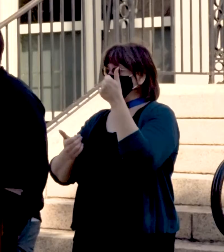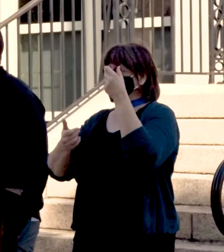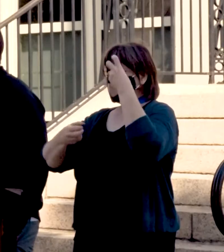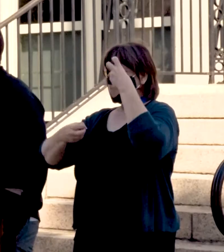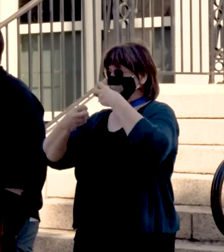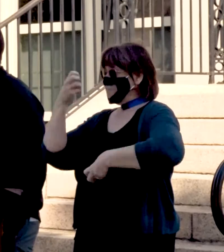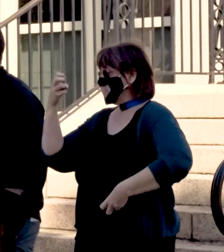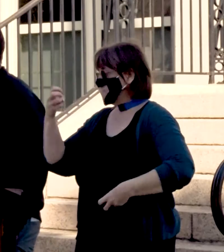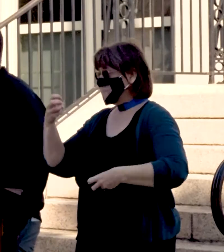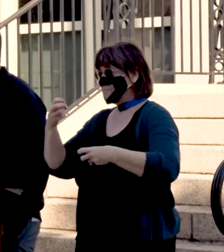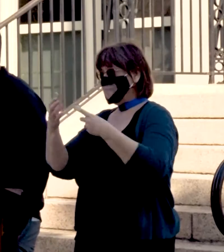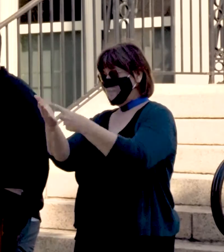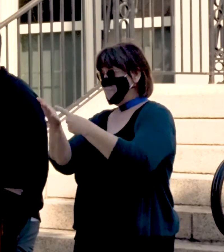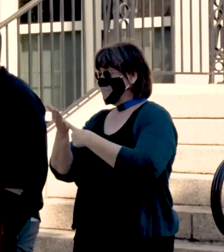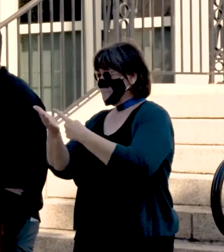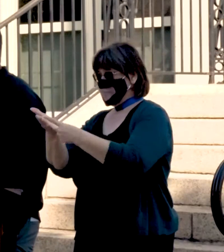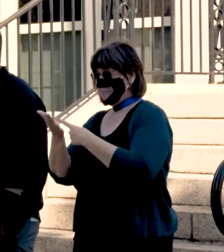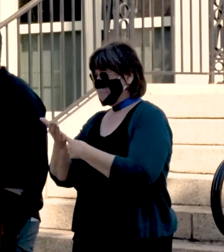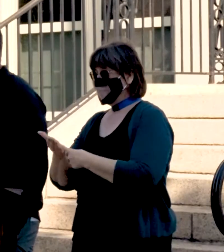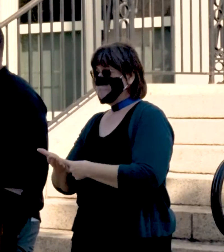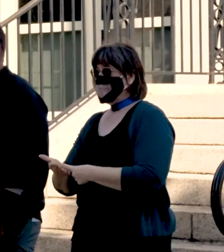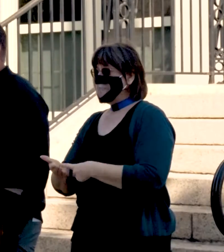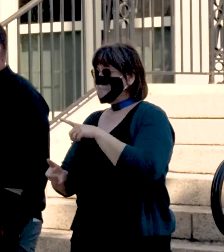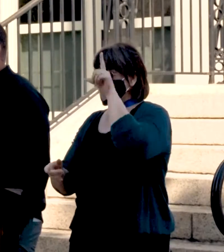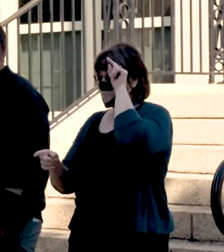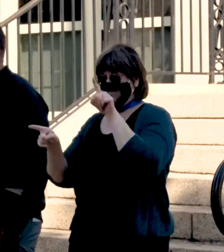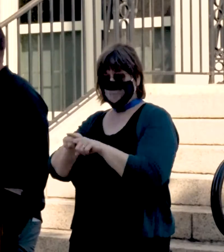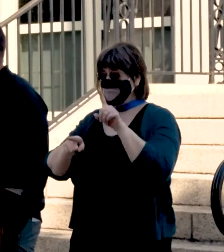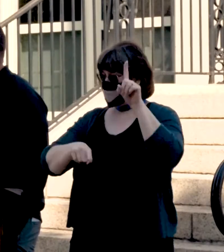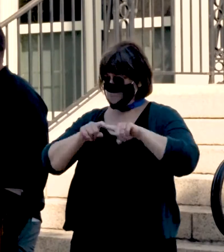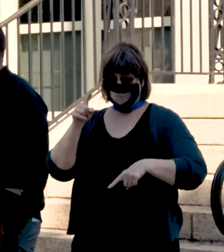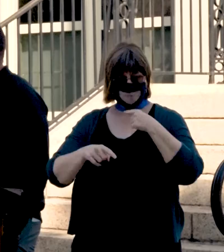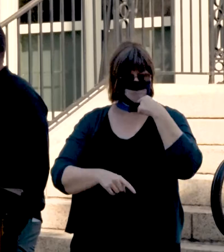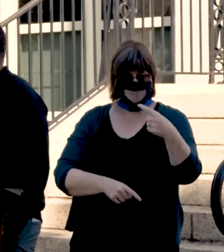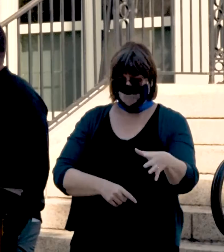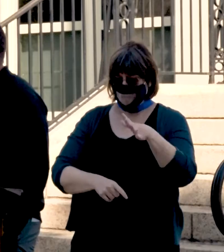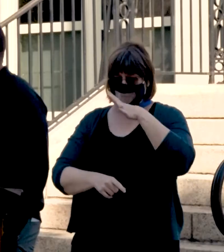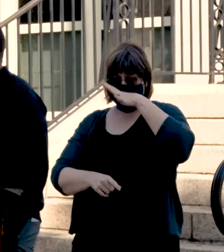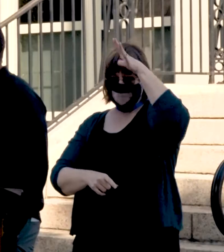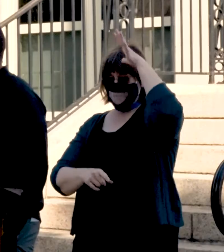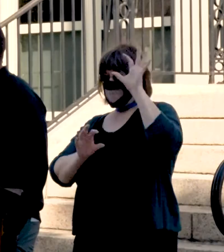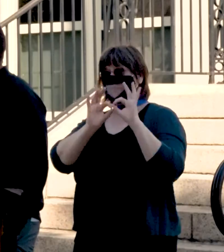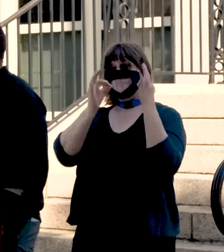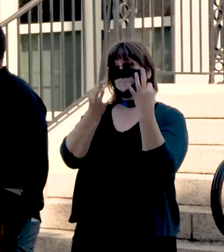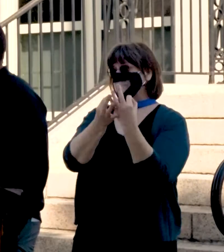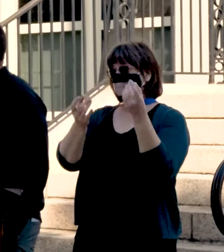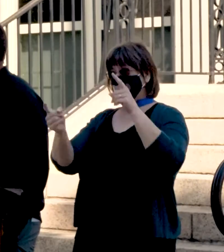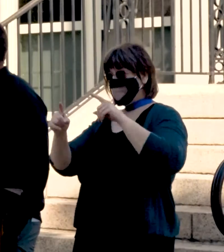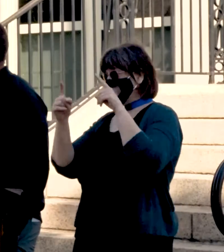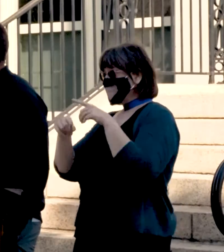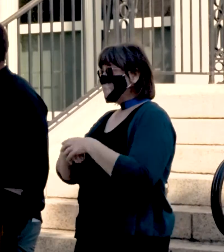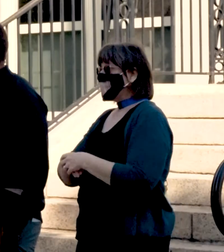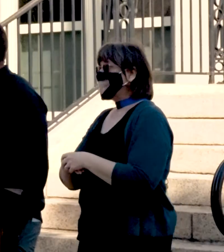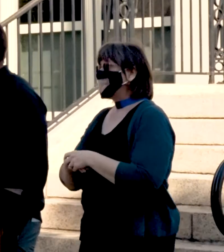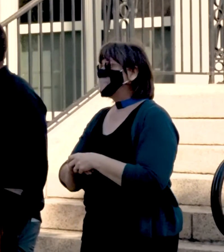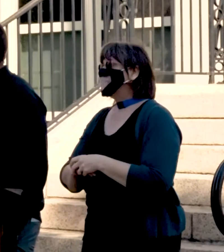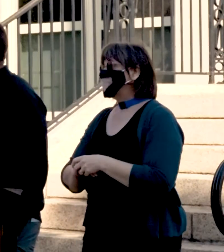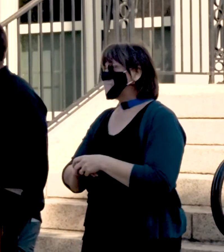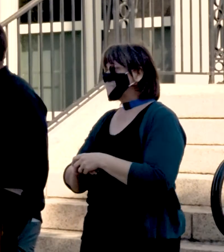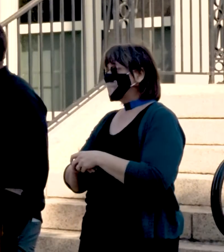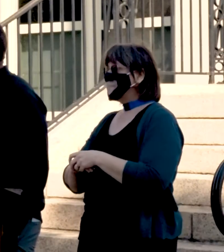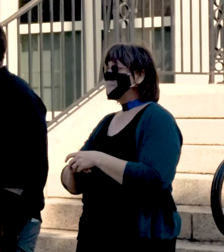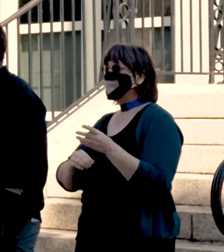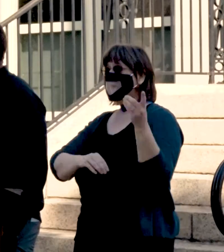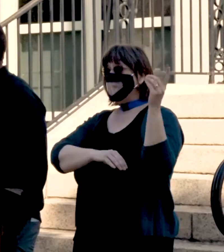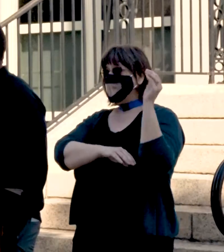have with anybody in my life, because the brother couldn't explain it. So we had to tell the family what has occurred. The rest